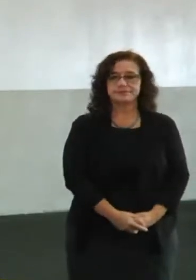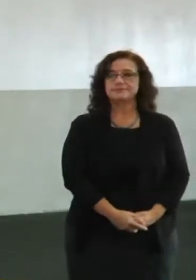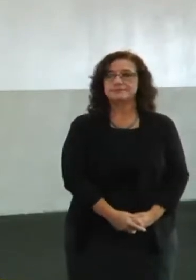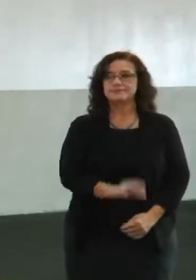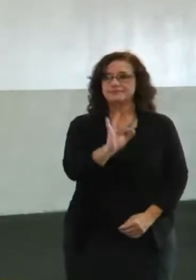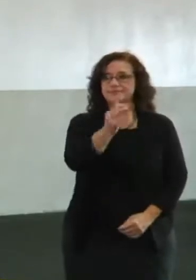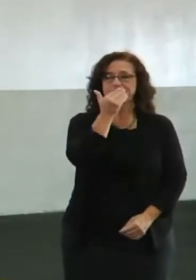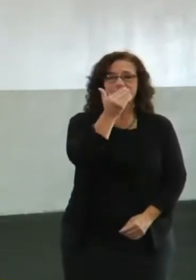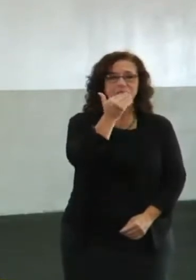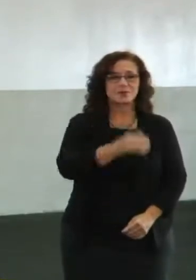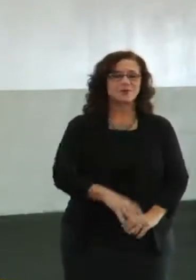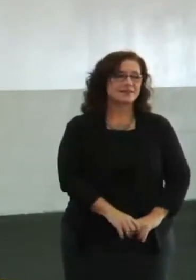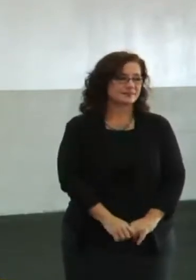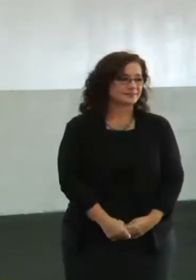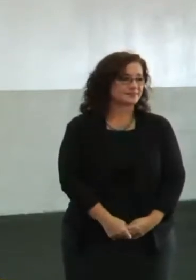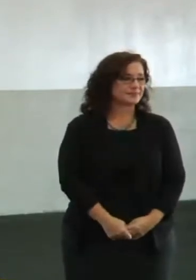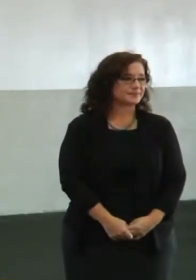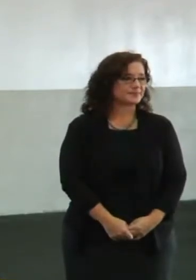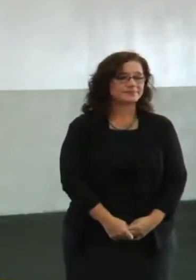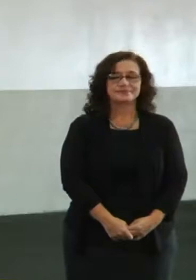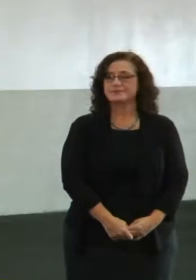Thank you.